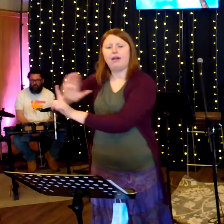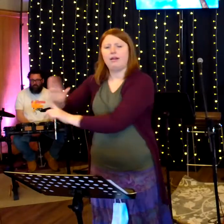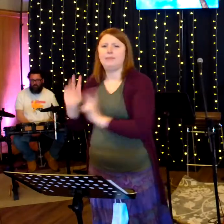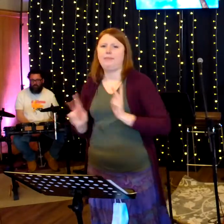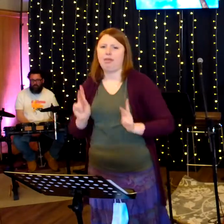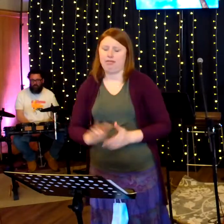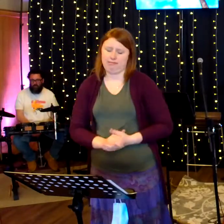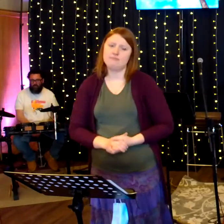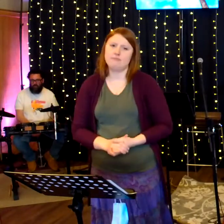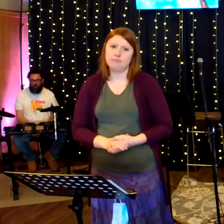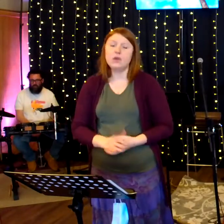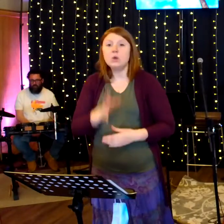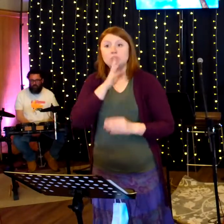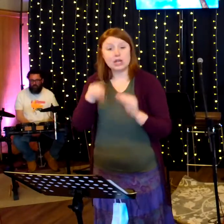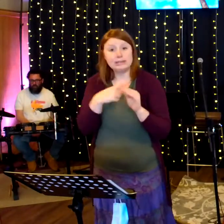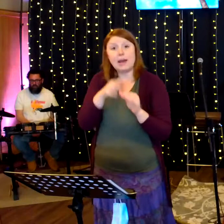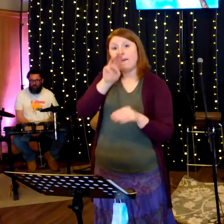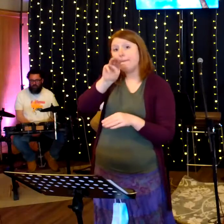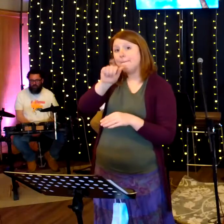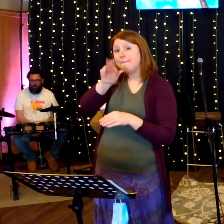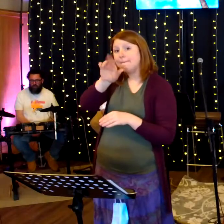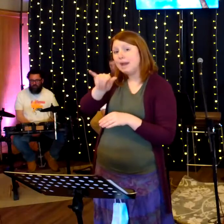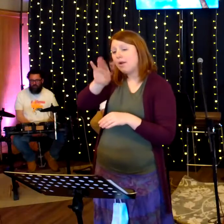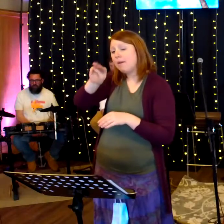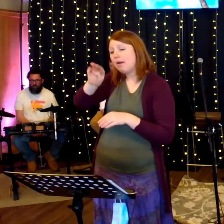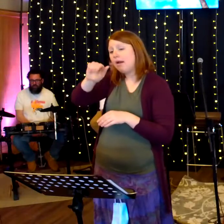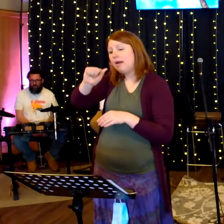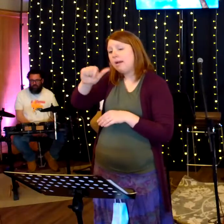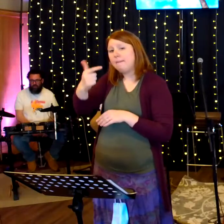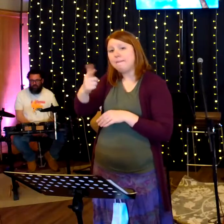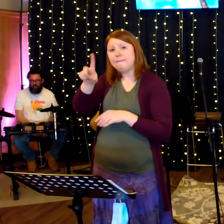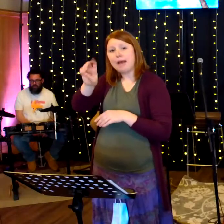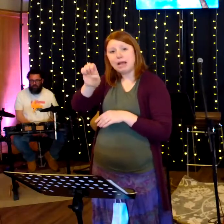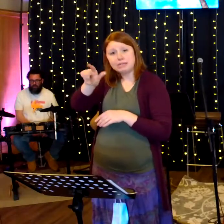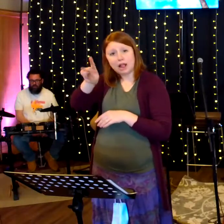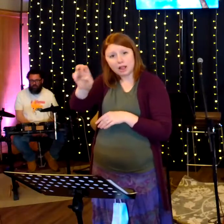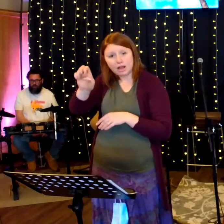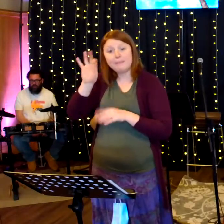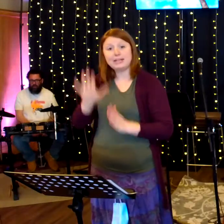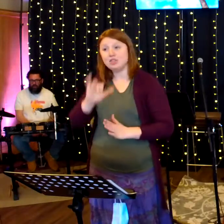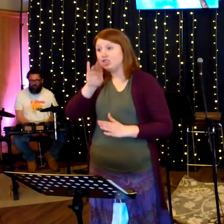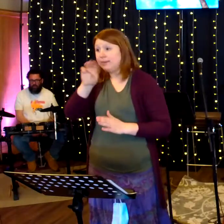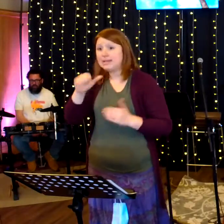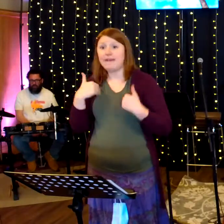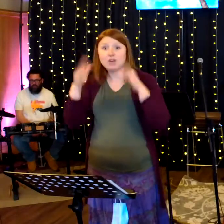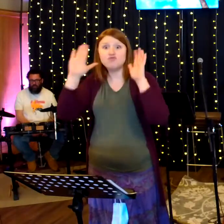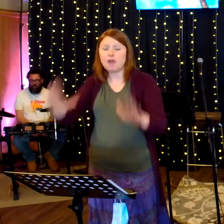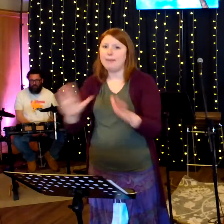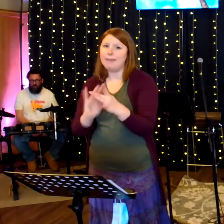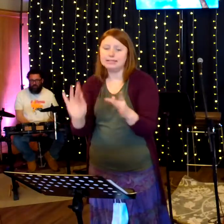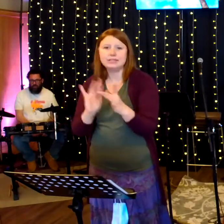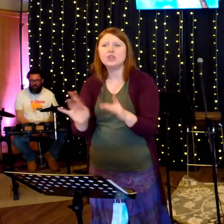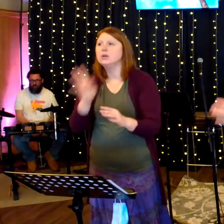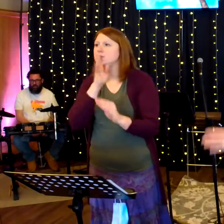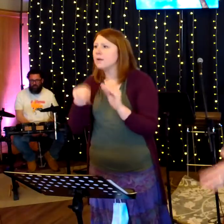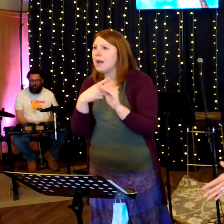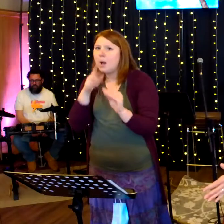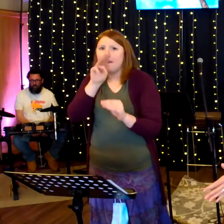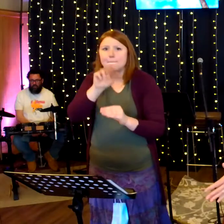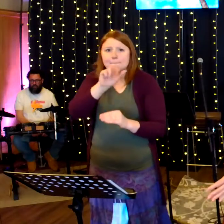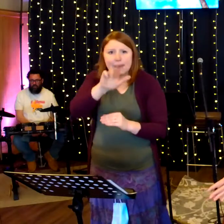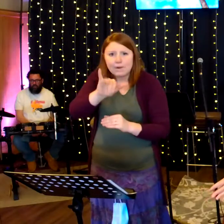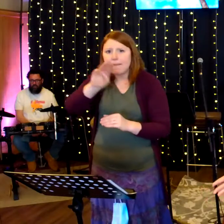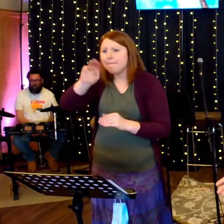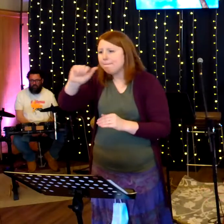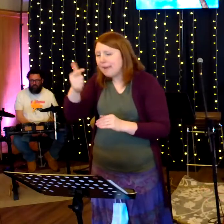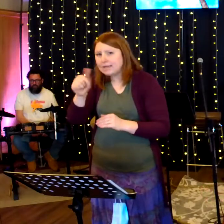him. And we talked about Mary Magdalene. Pastor James brought us a great message about her place. We talked about the